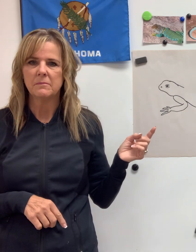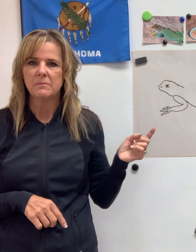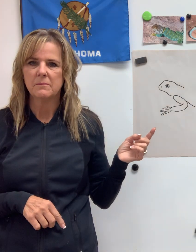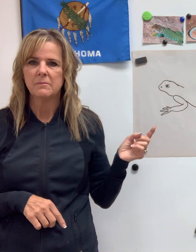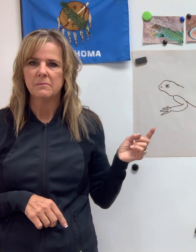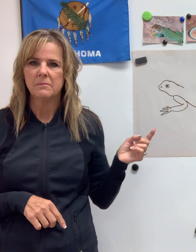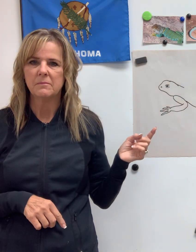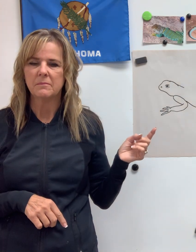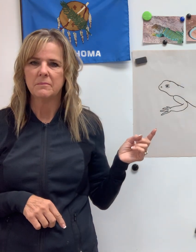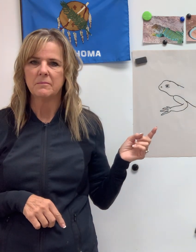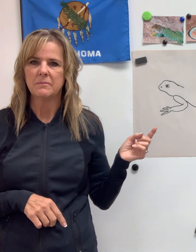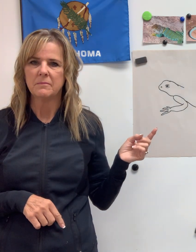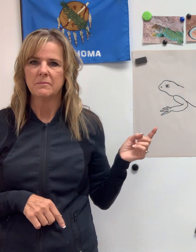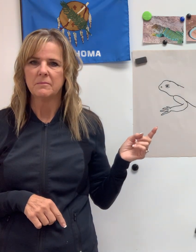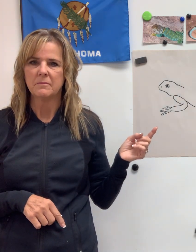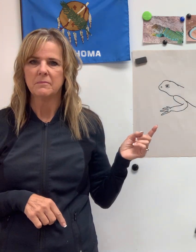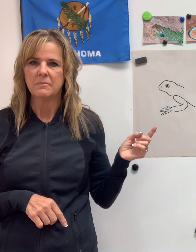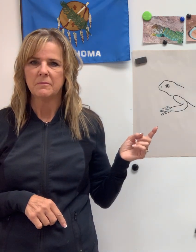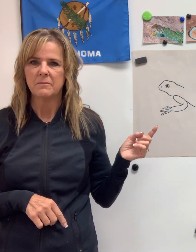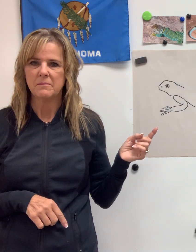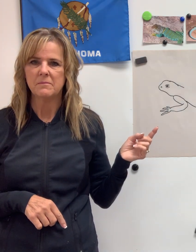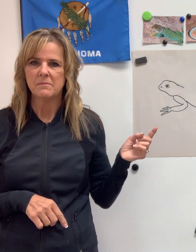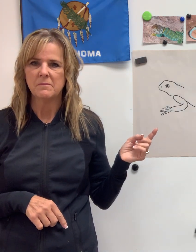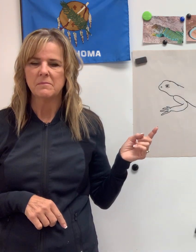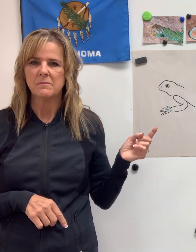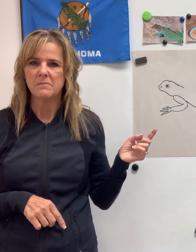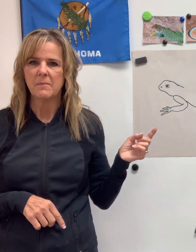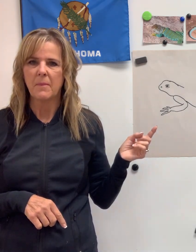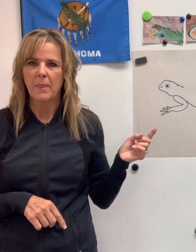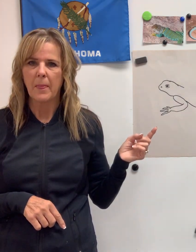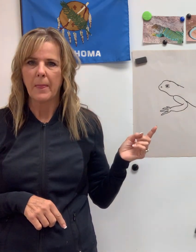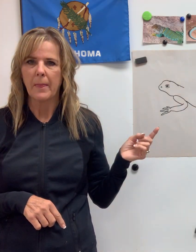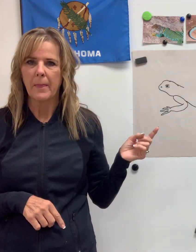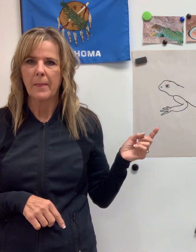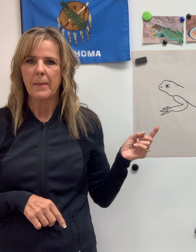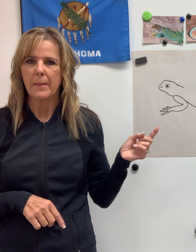even longer. Very skinny back.